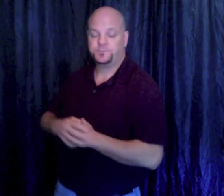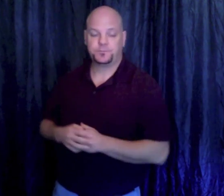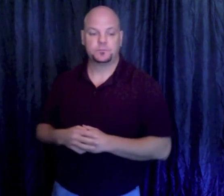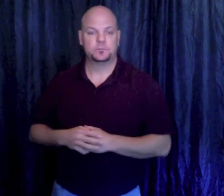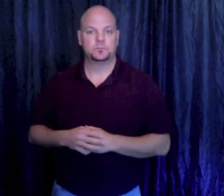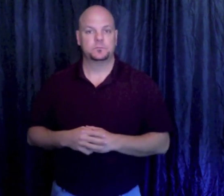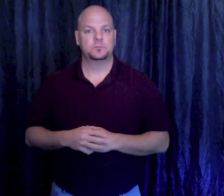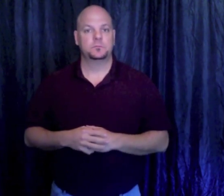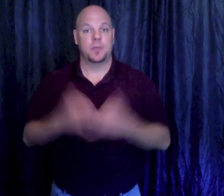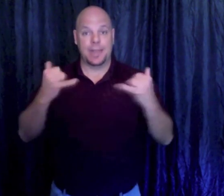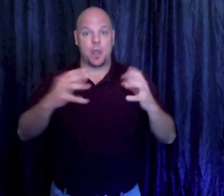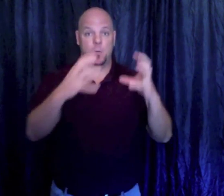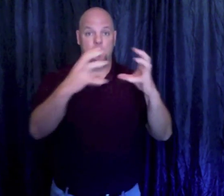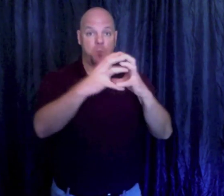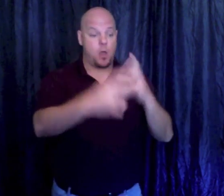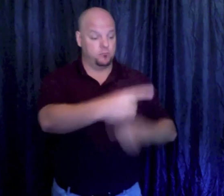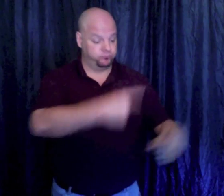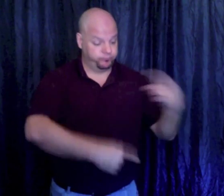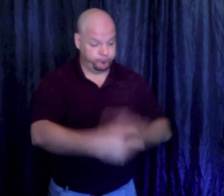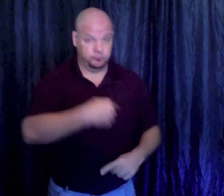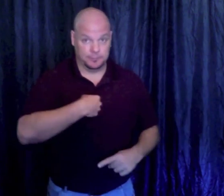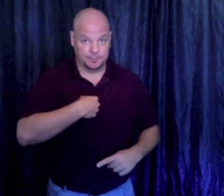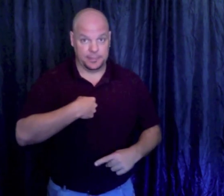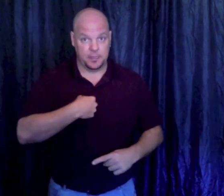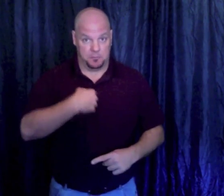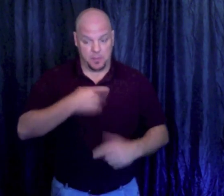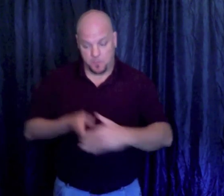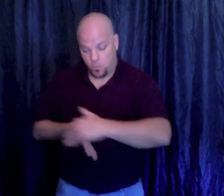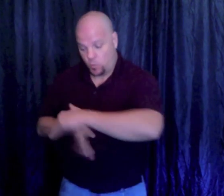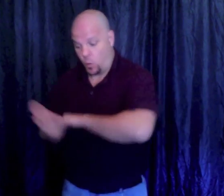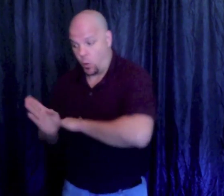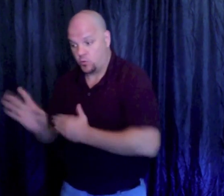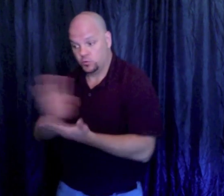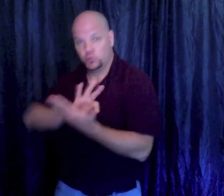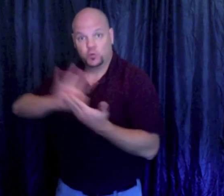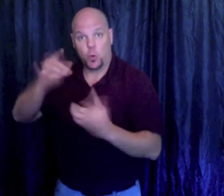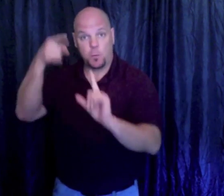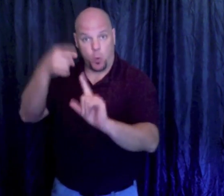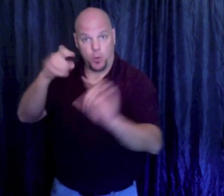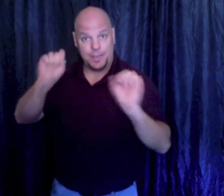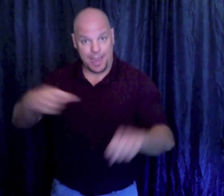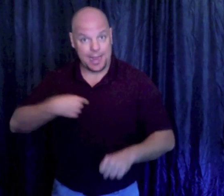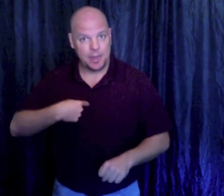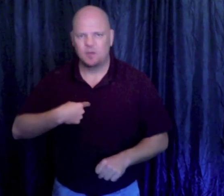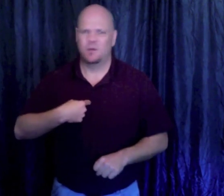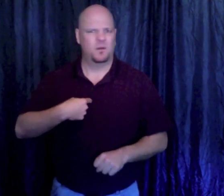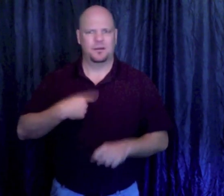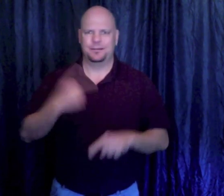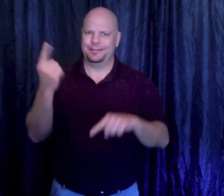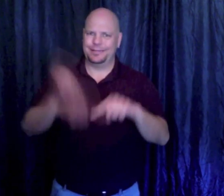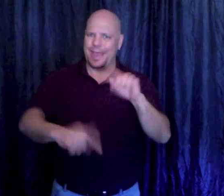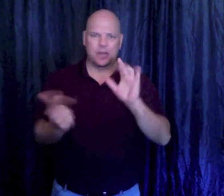the ball into the goal, score something for a team? You can't. Even if you're standing right next to the